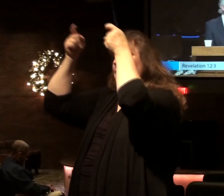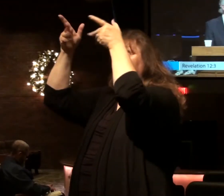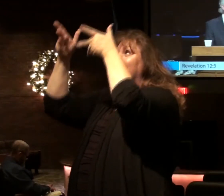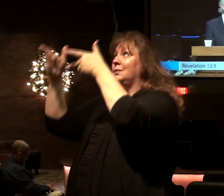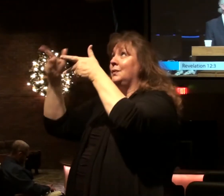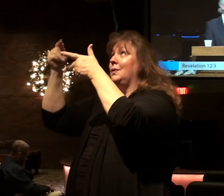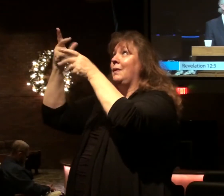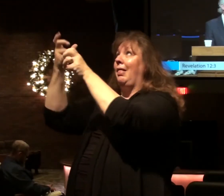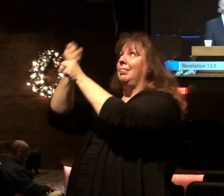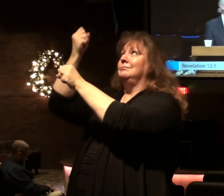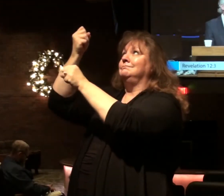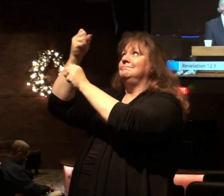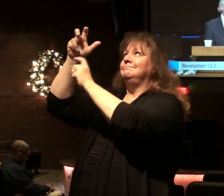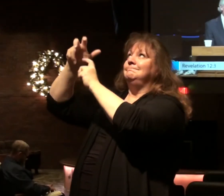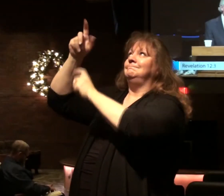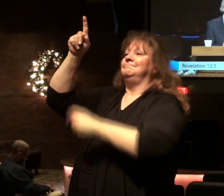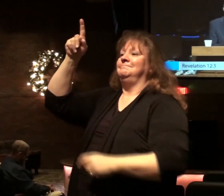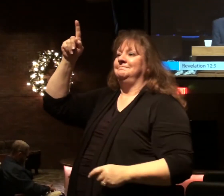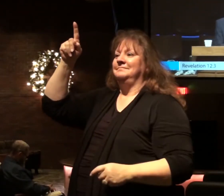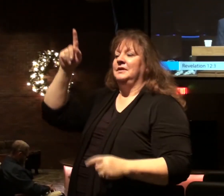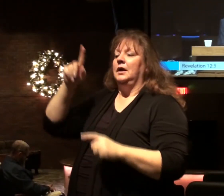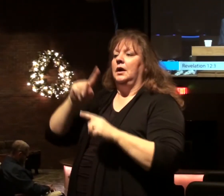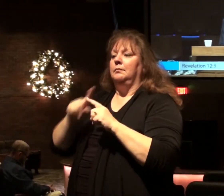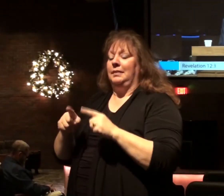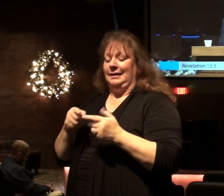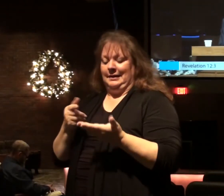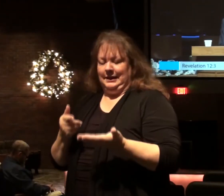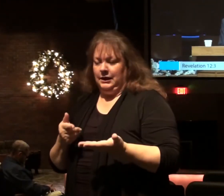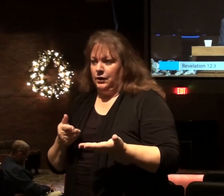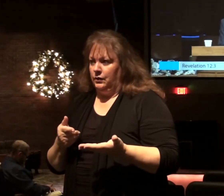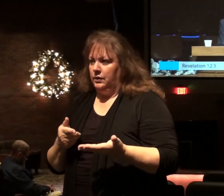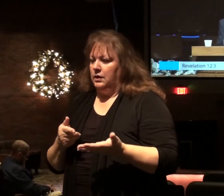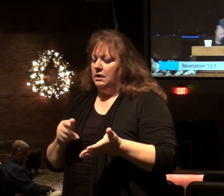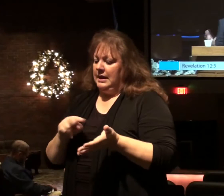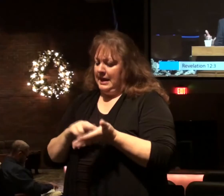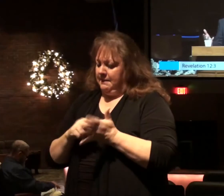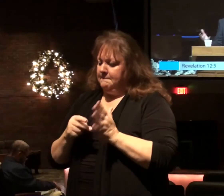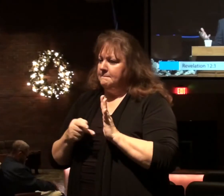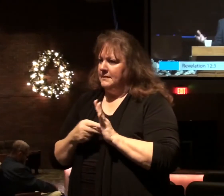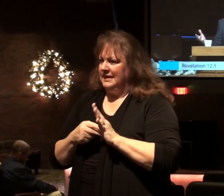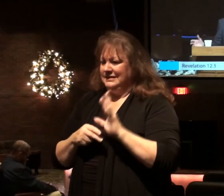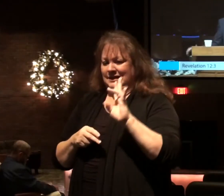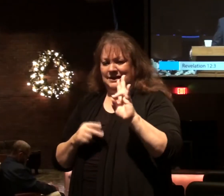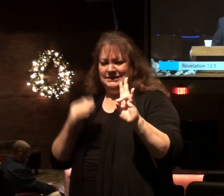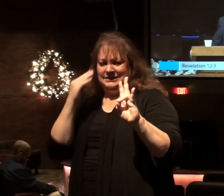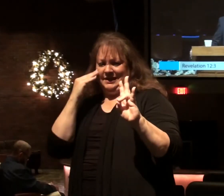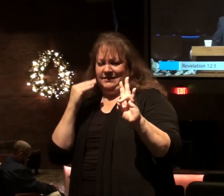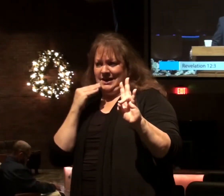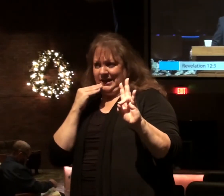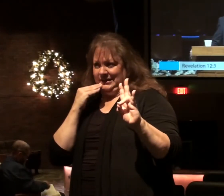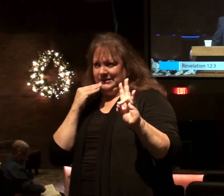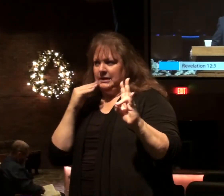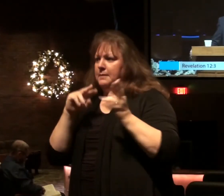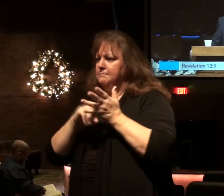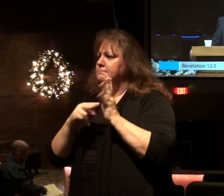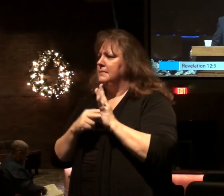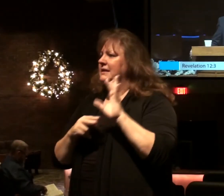and the victor. But the distinction here, it indicates these 7 heads are kings or